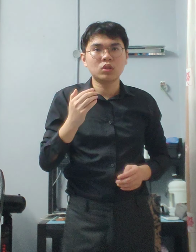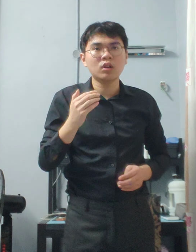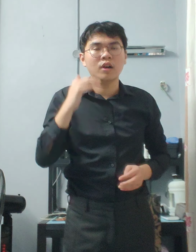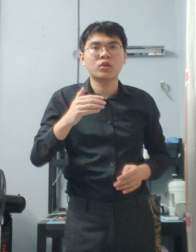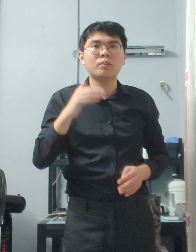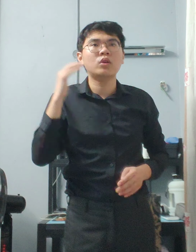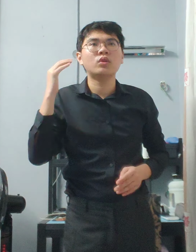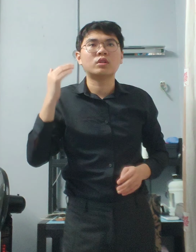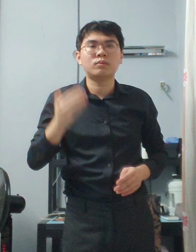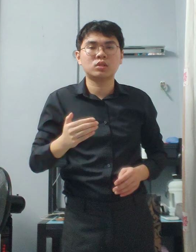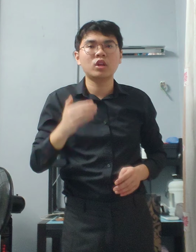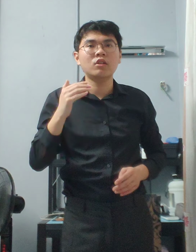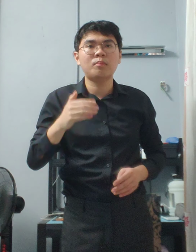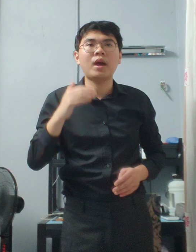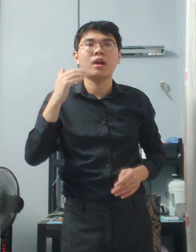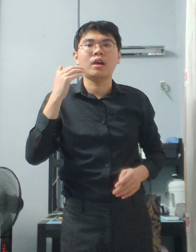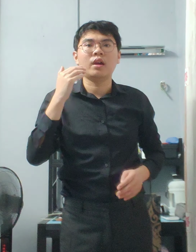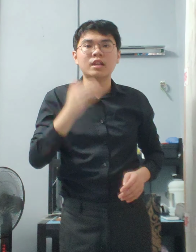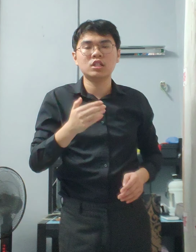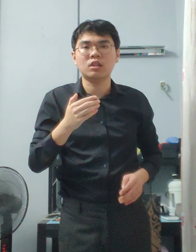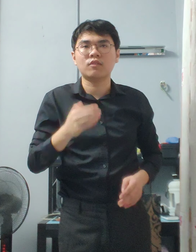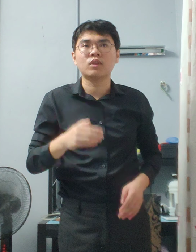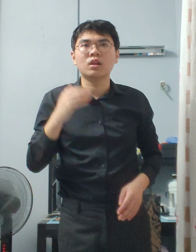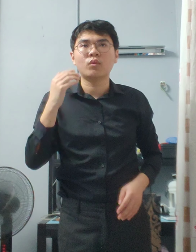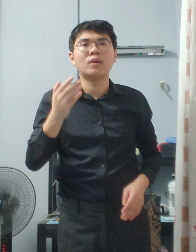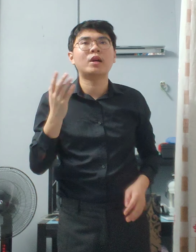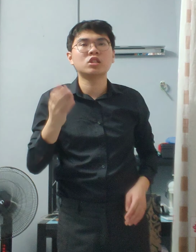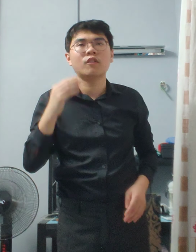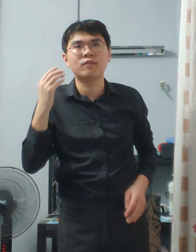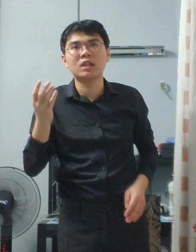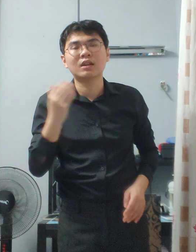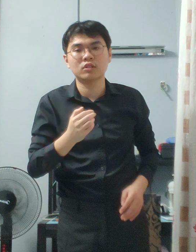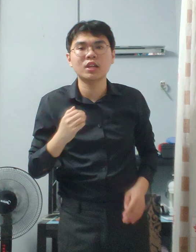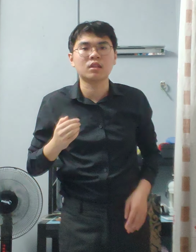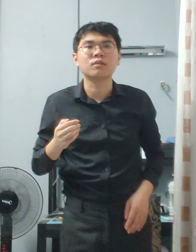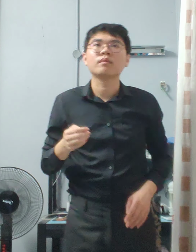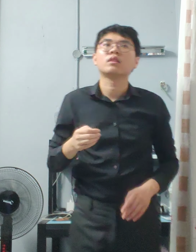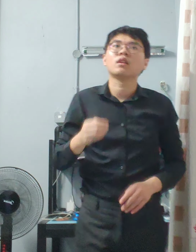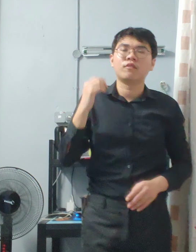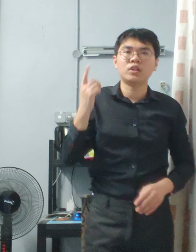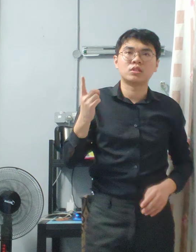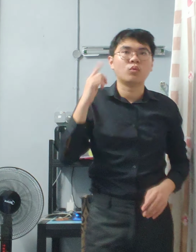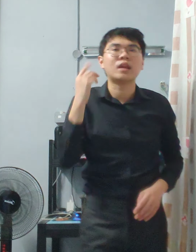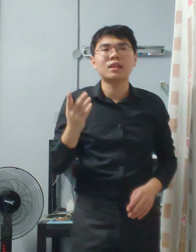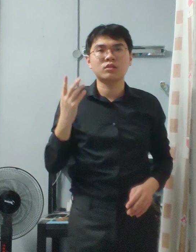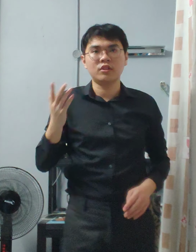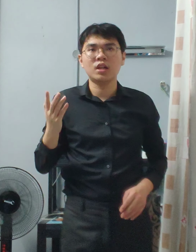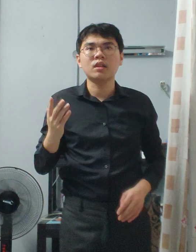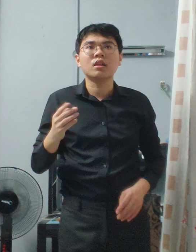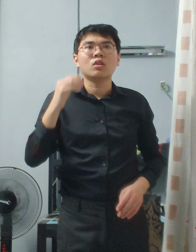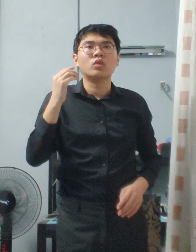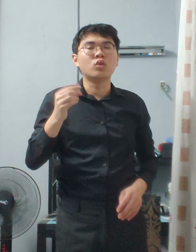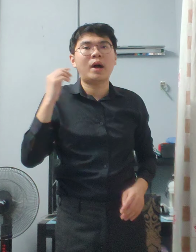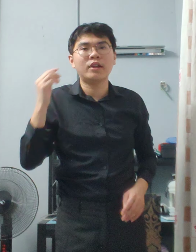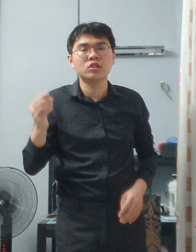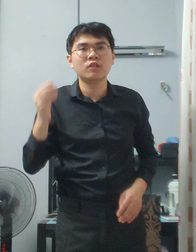Samsung Affordable Screen Repair Initiative with a budget of 15,000 ringgit. First, with 10,000 ringgit, we do a partnership